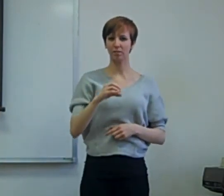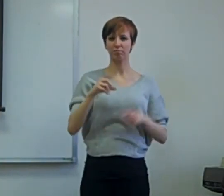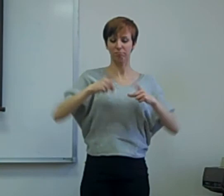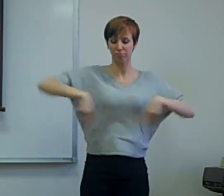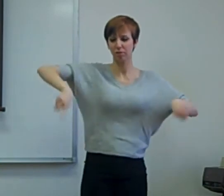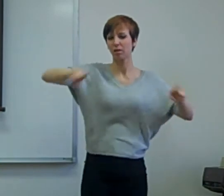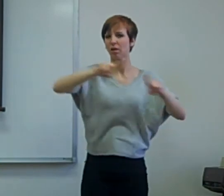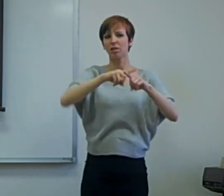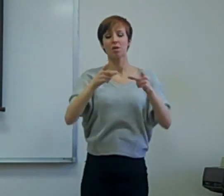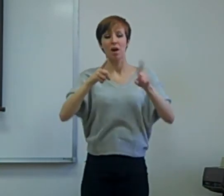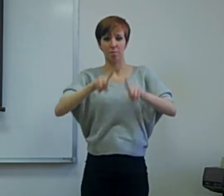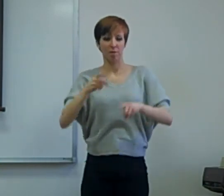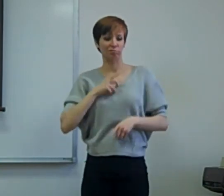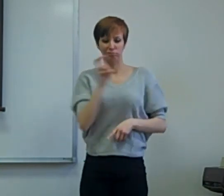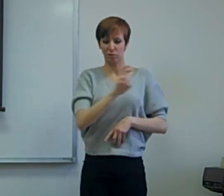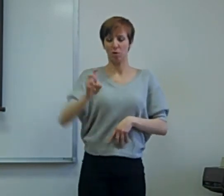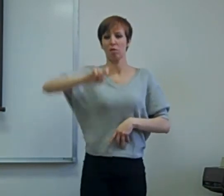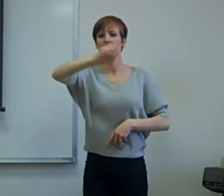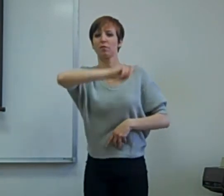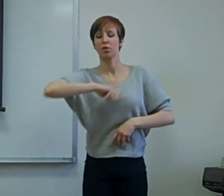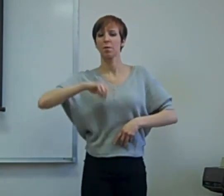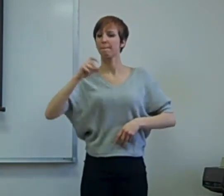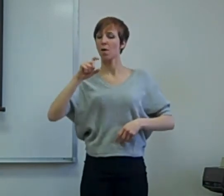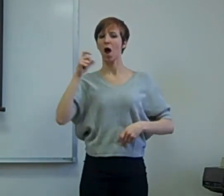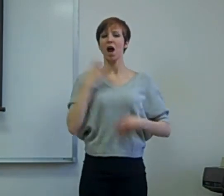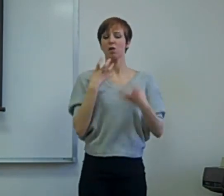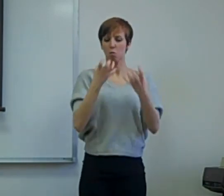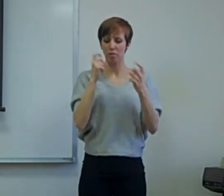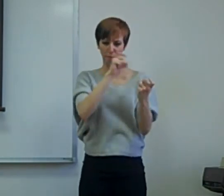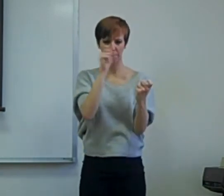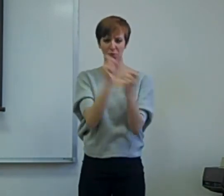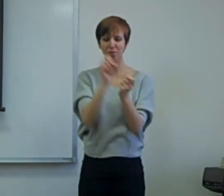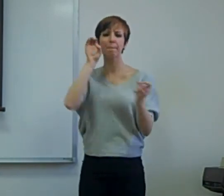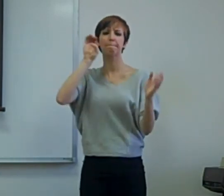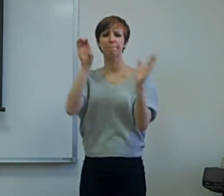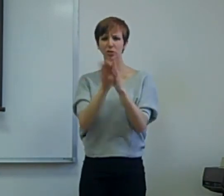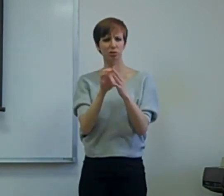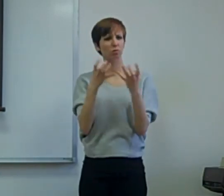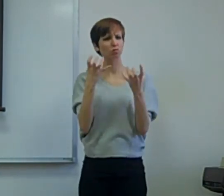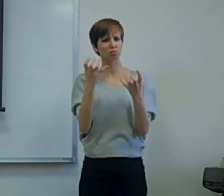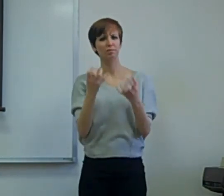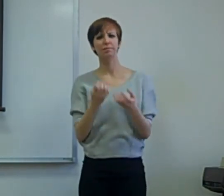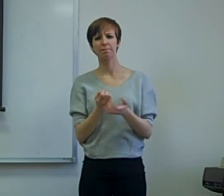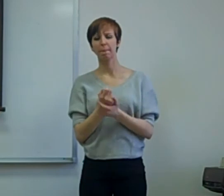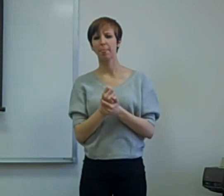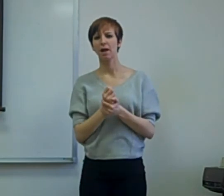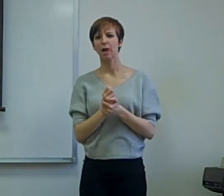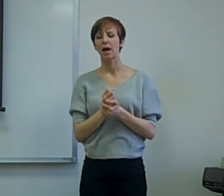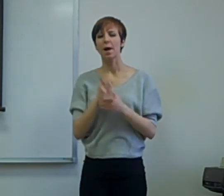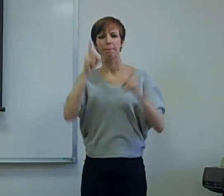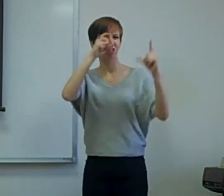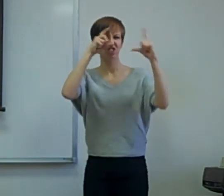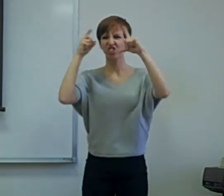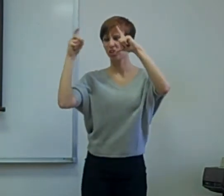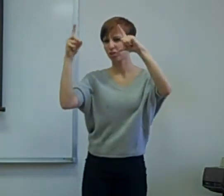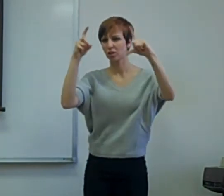down on my hands and knees. And I'm taking these pictures, and all of a sudden, I hear Greg